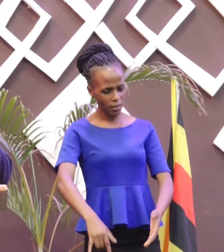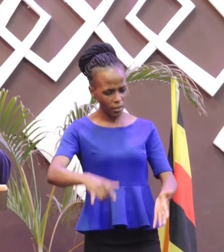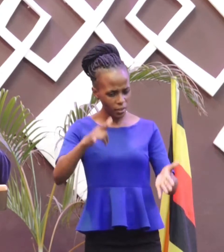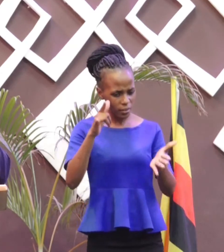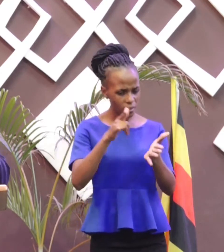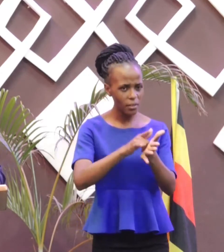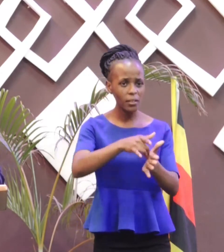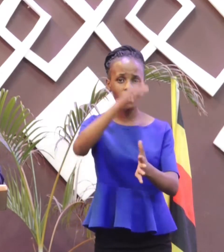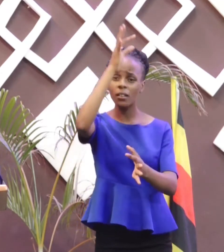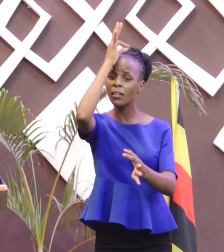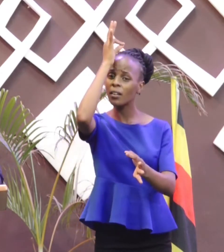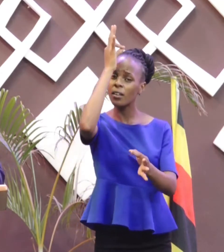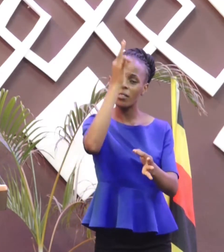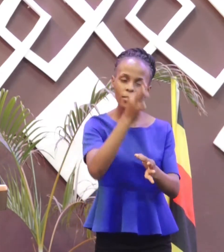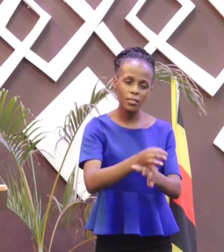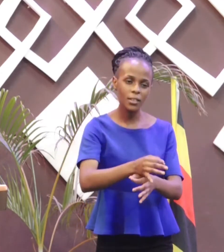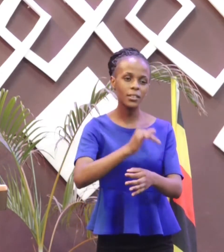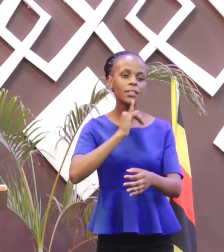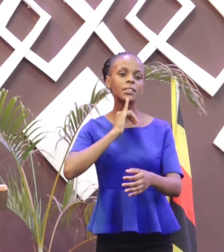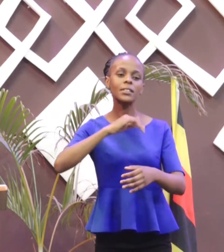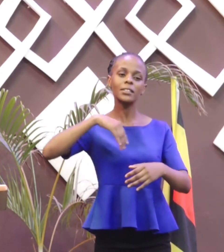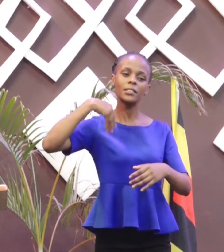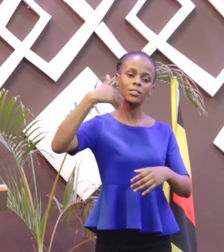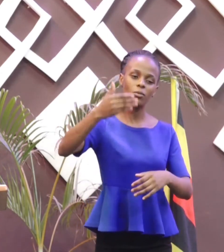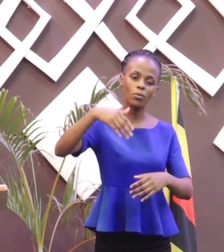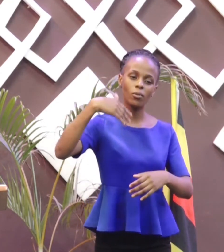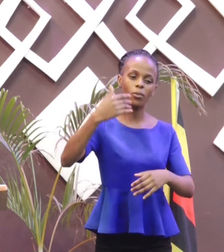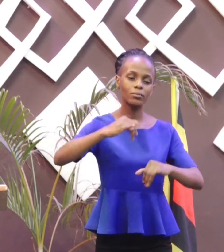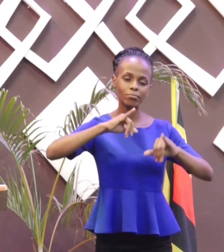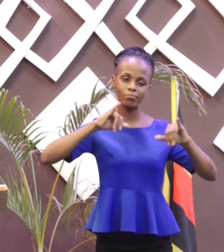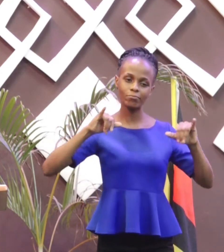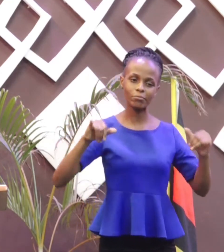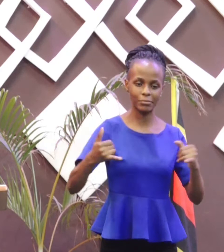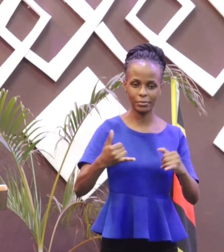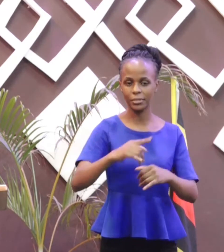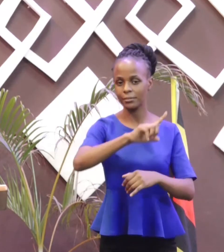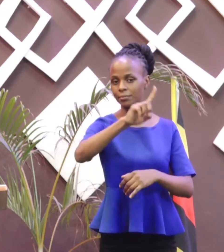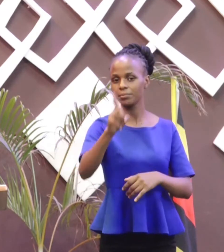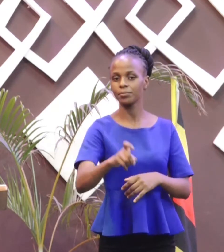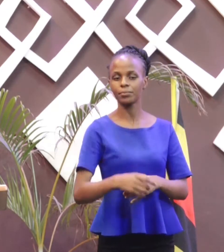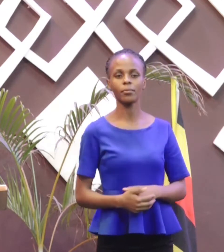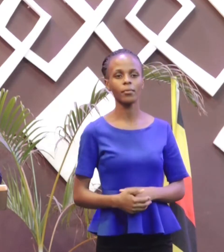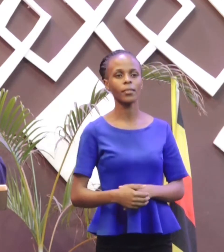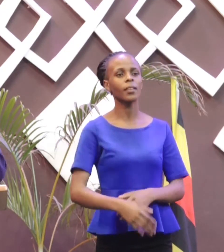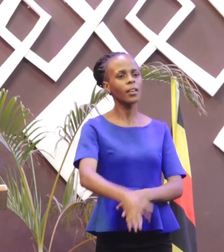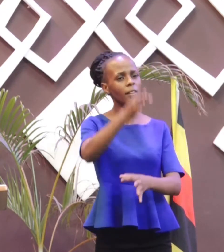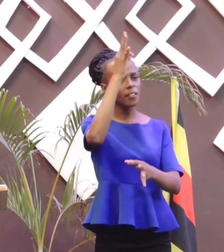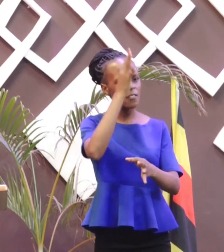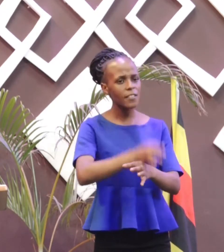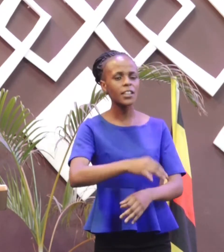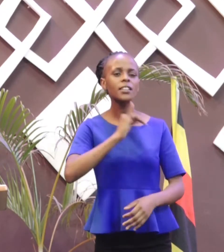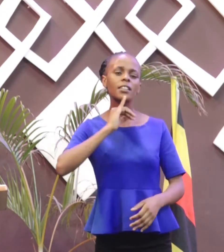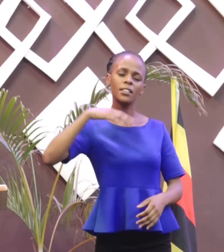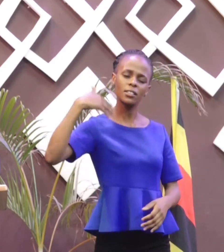That faith is always tested. Nti okukkiriza kugezesebwa. Faith is